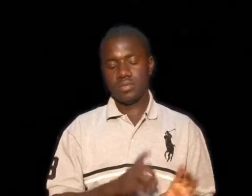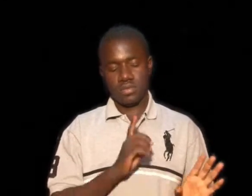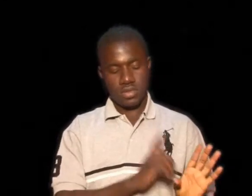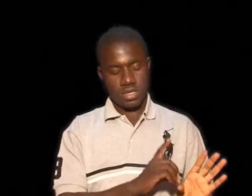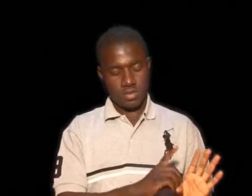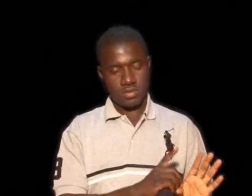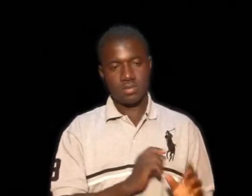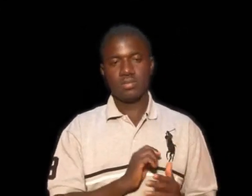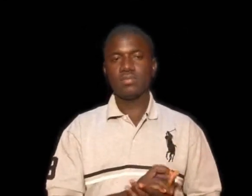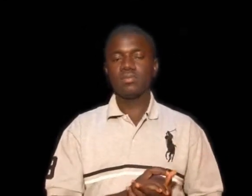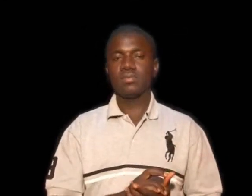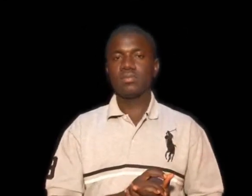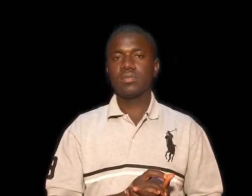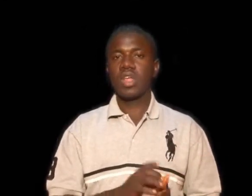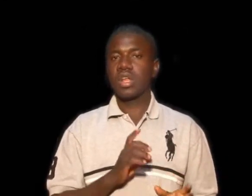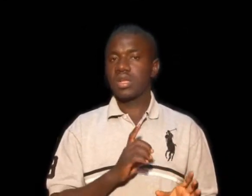Key term: disability.